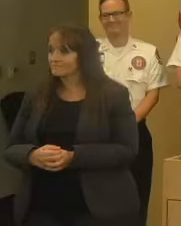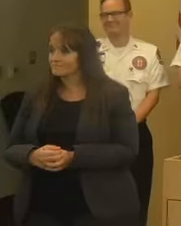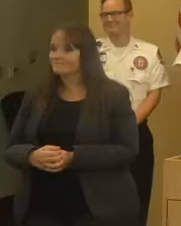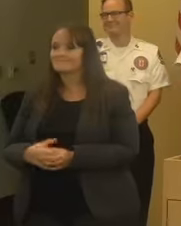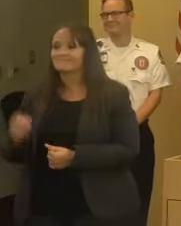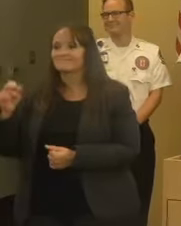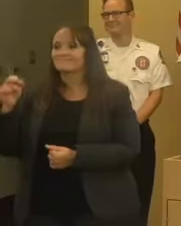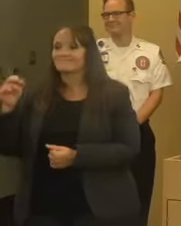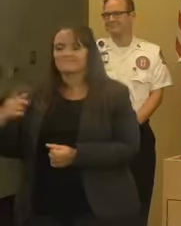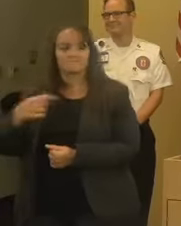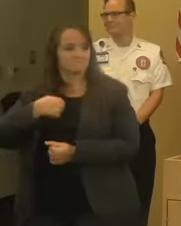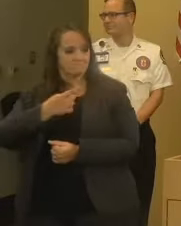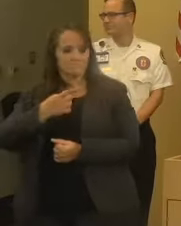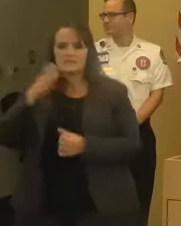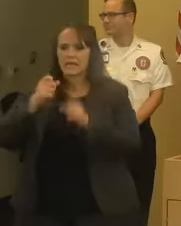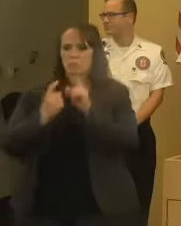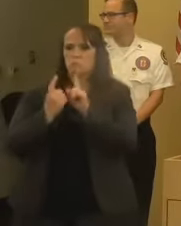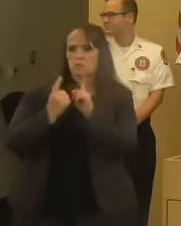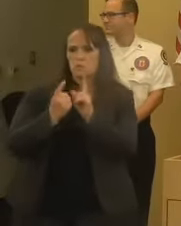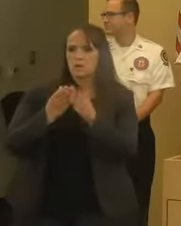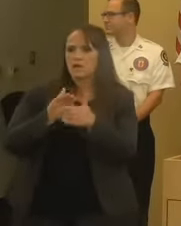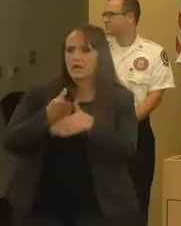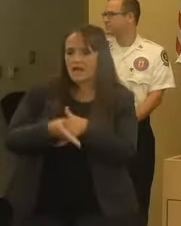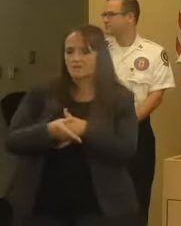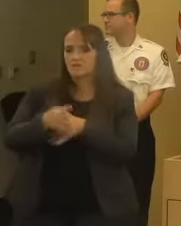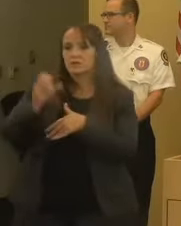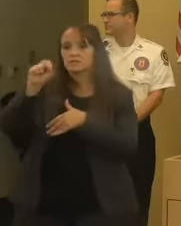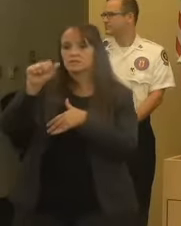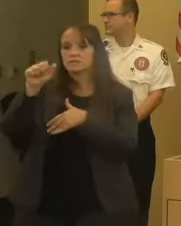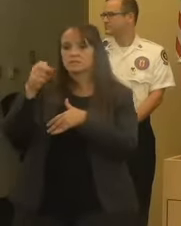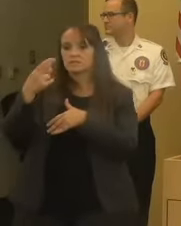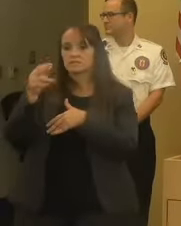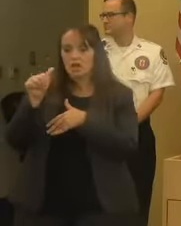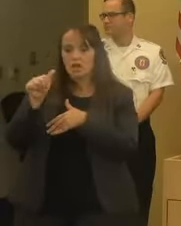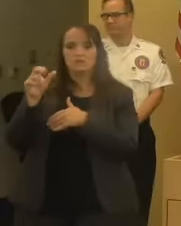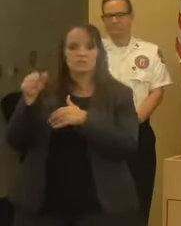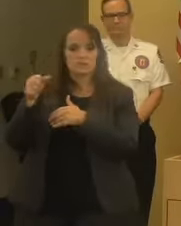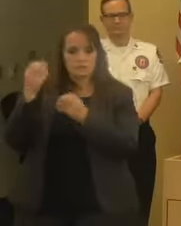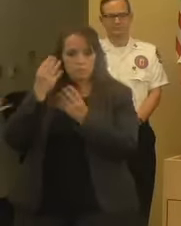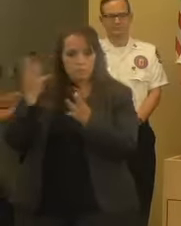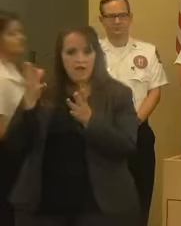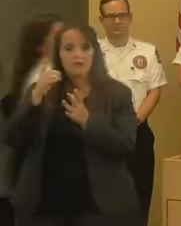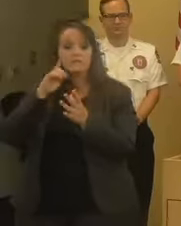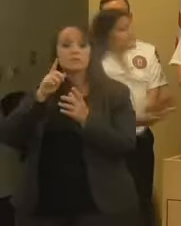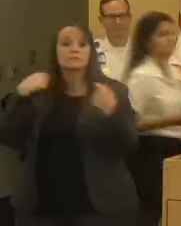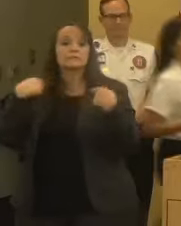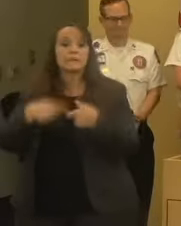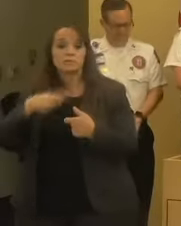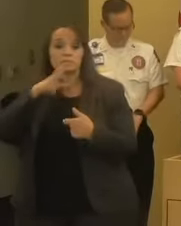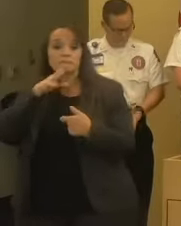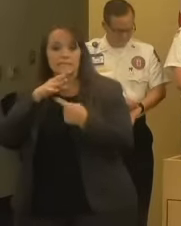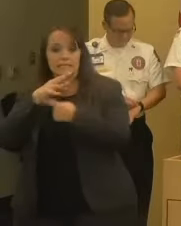Okay. Our folks will be available for one-on-ones after. Sasha will provide some information for the Spanish-speaking audience.